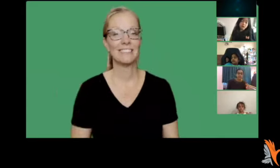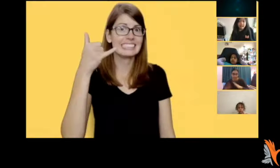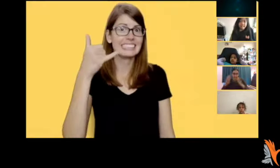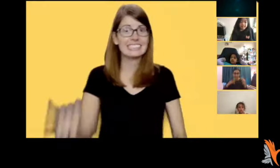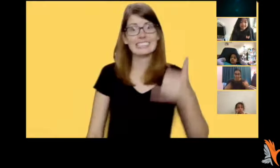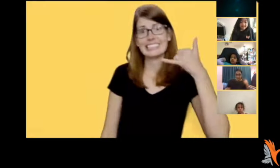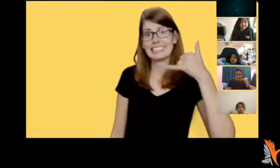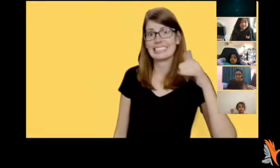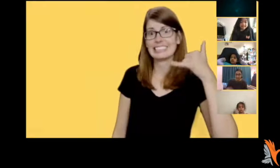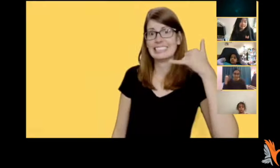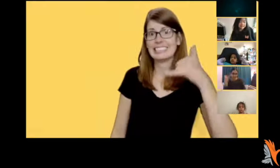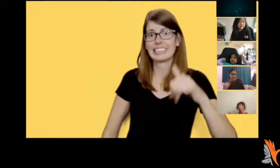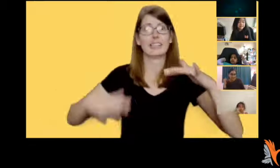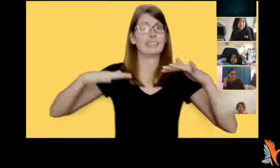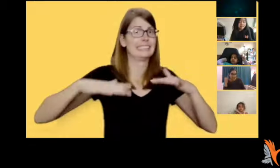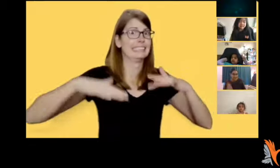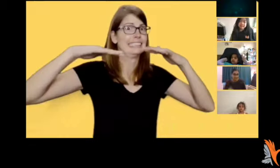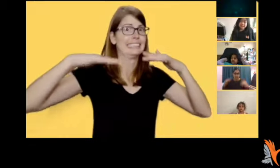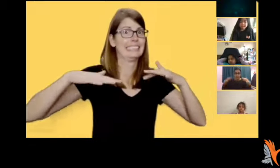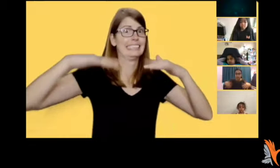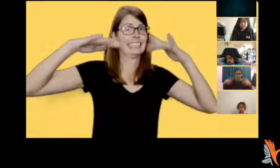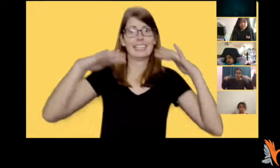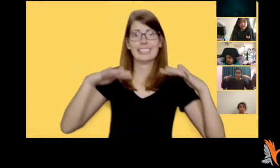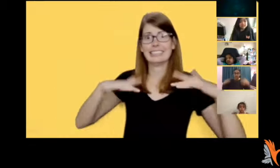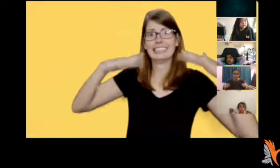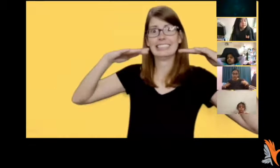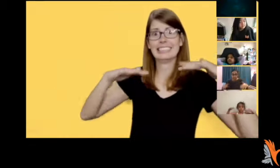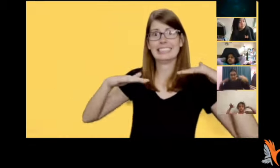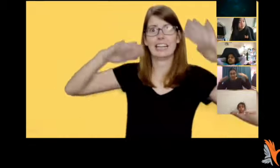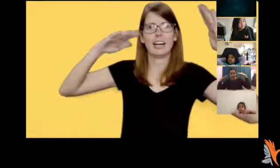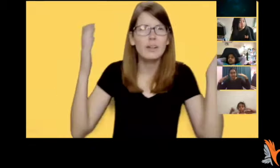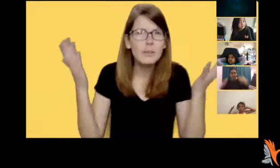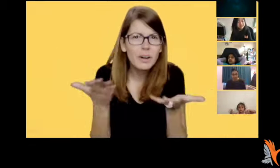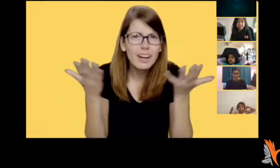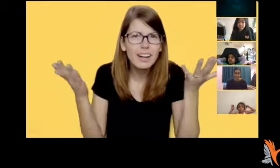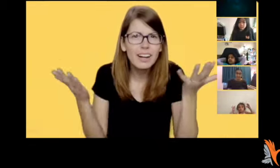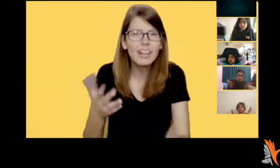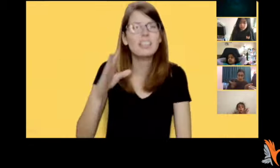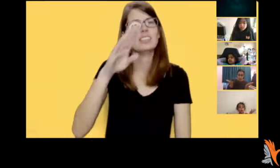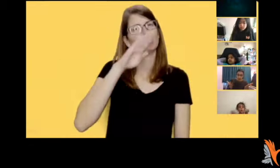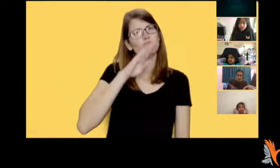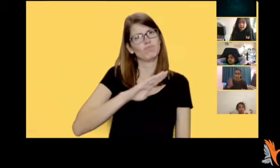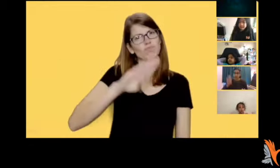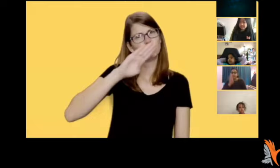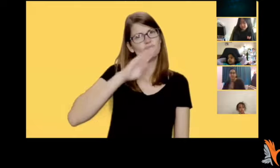Green. Yellow, feeling hyped. What does that mean? Frustrated,